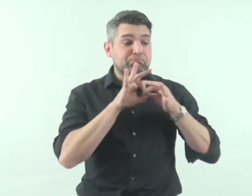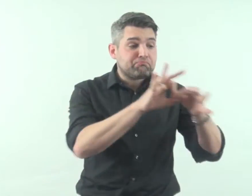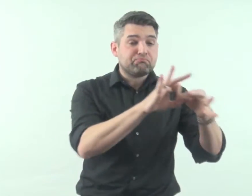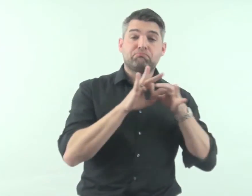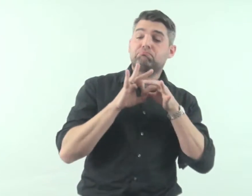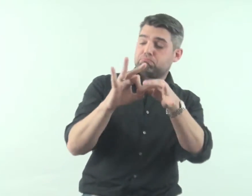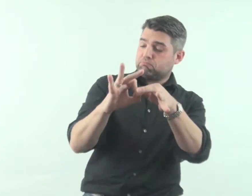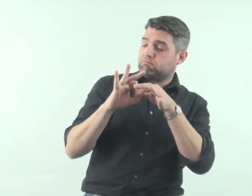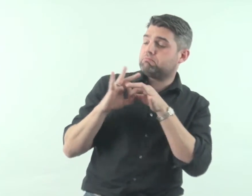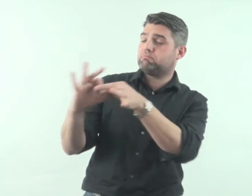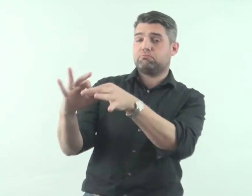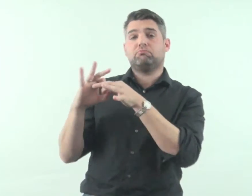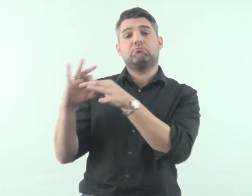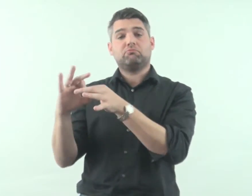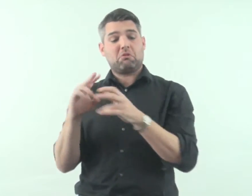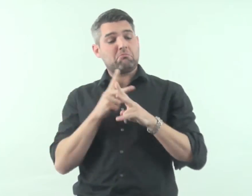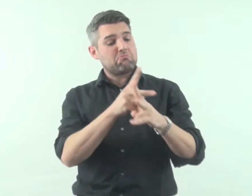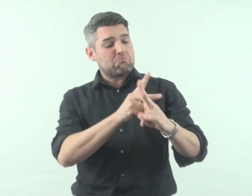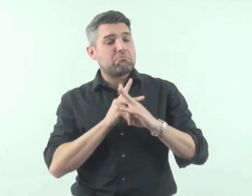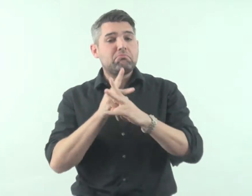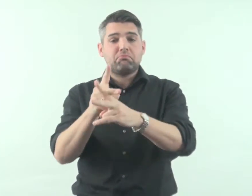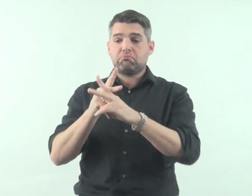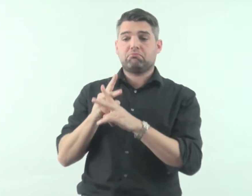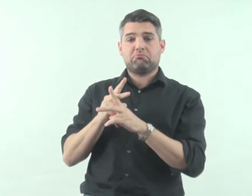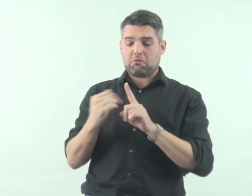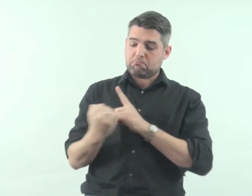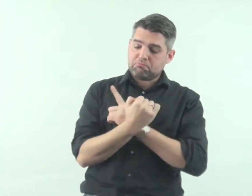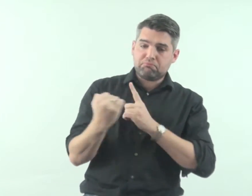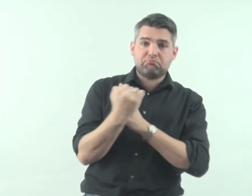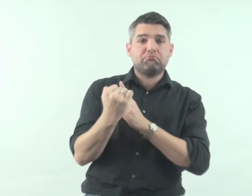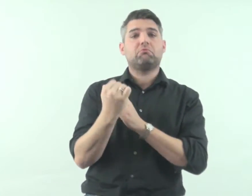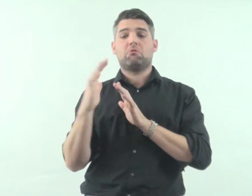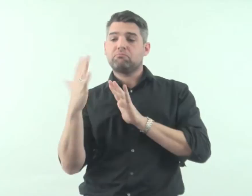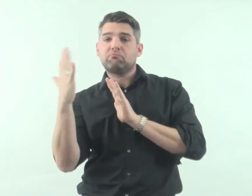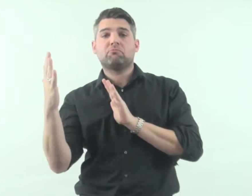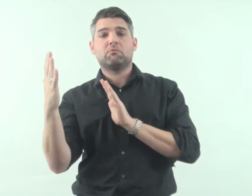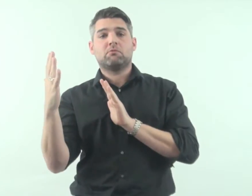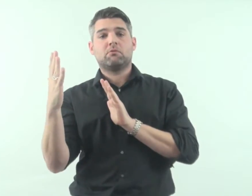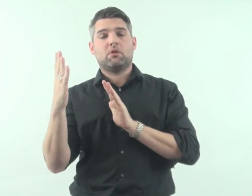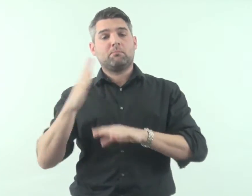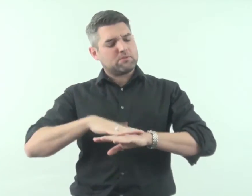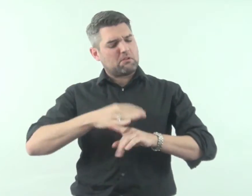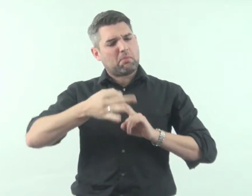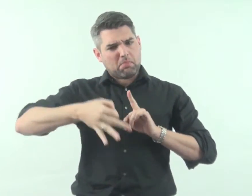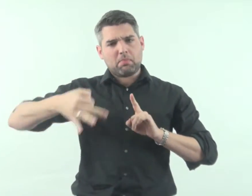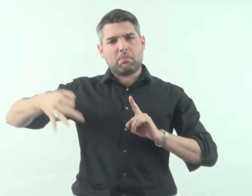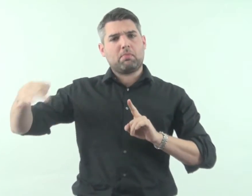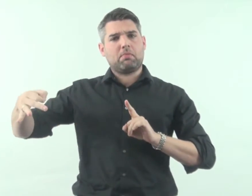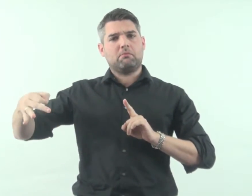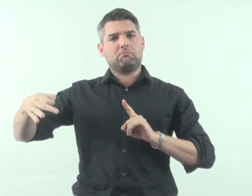one another through peer supervision, support, mentoring, and dedicate a lot of time to improving their skills